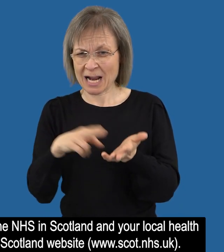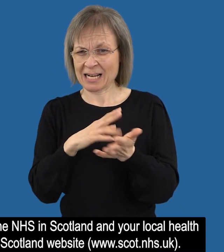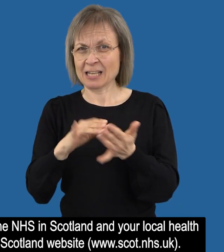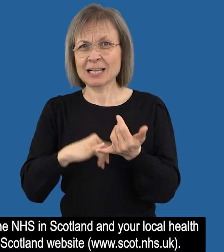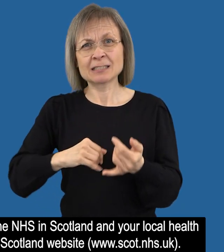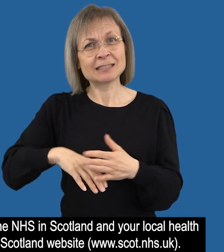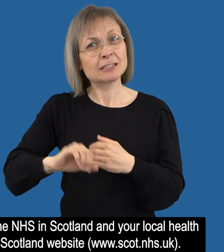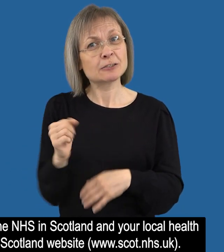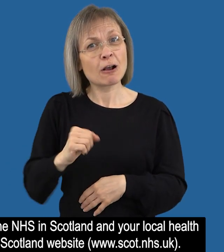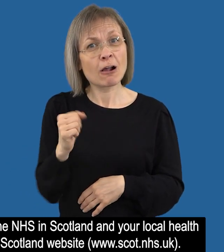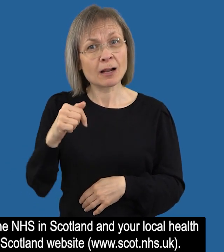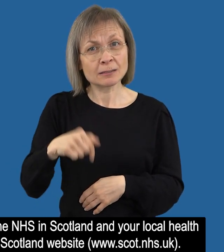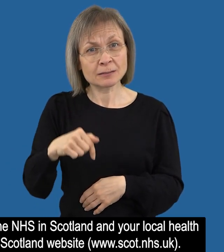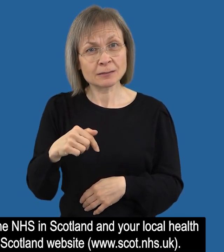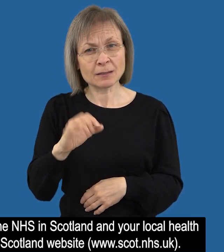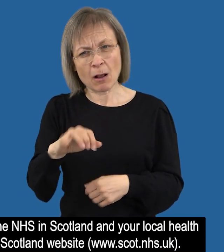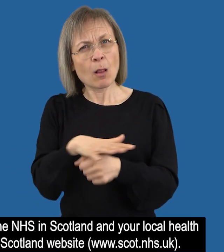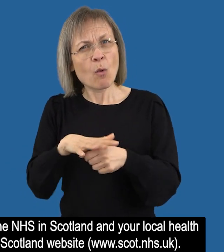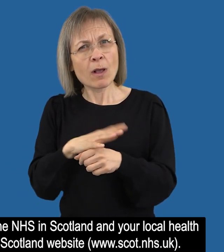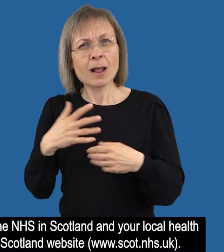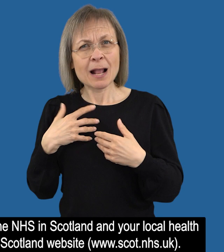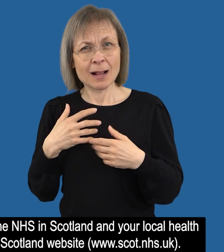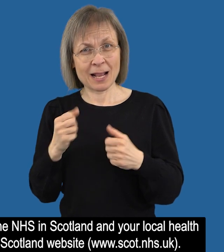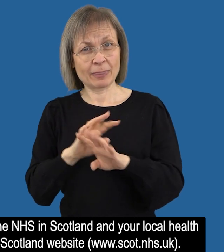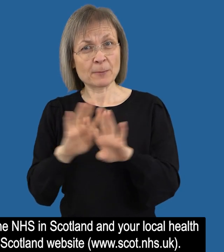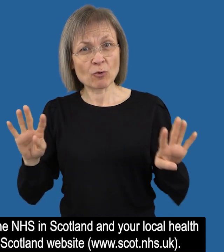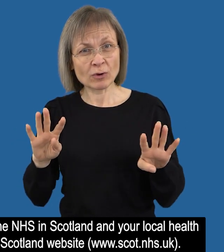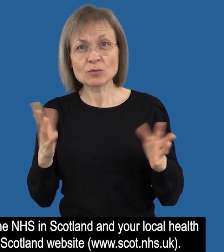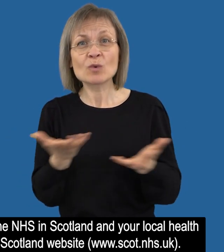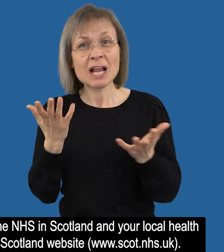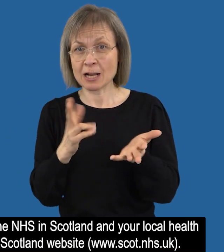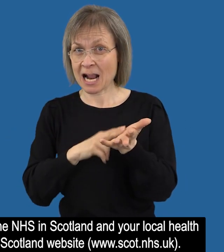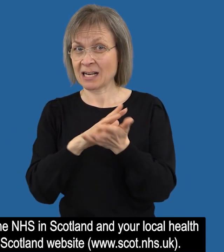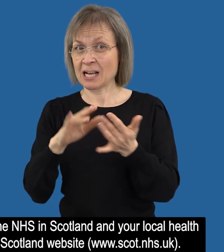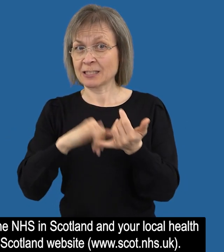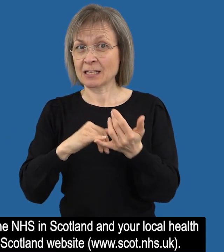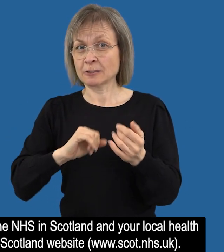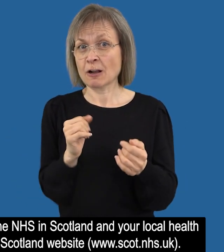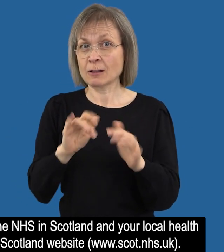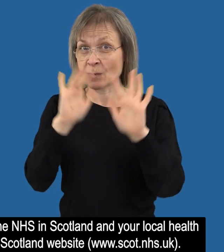Find out more about the NHS in Scotland and your local health board on the NHS Scotland website,